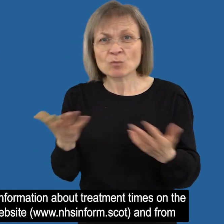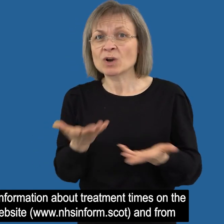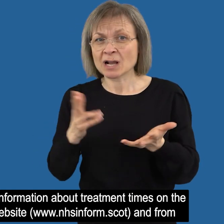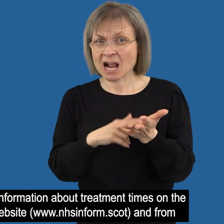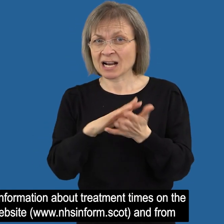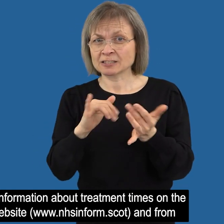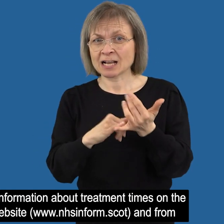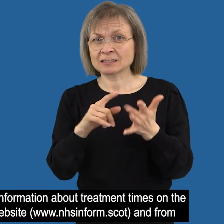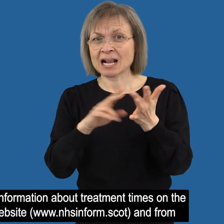website,